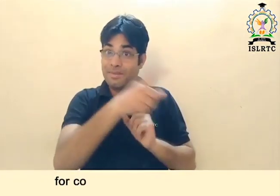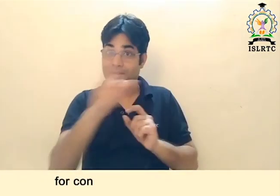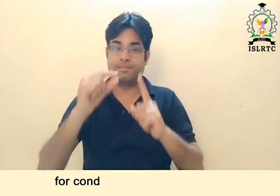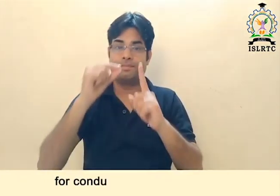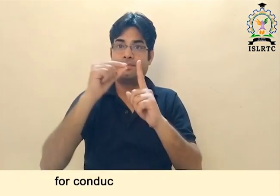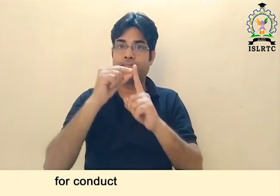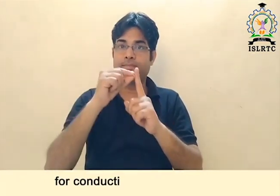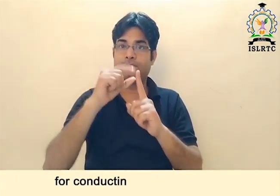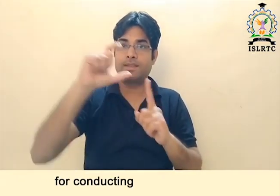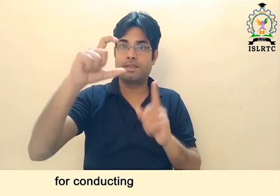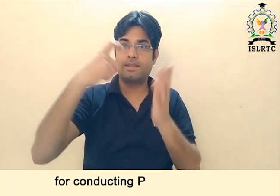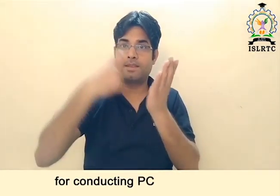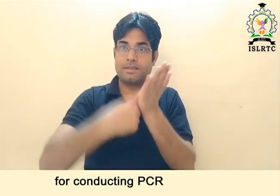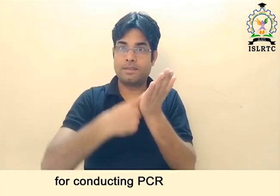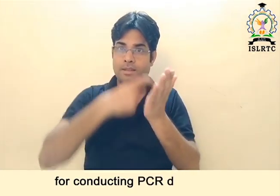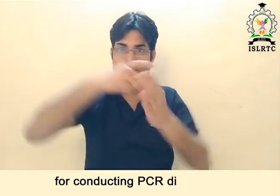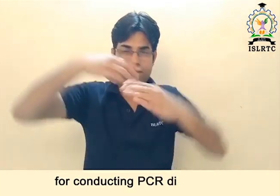conducting PCR diagnosis